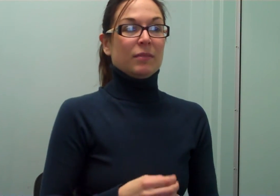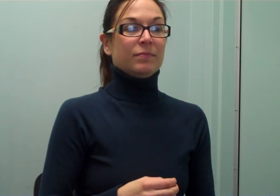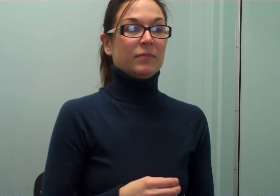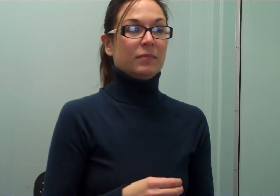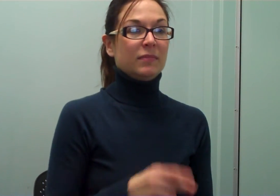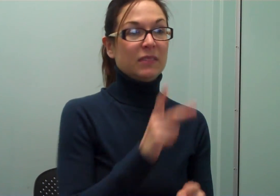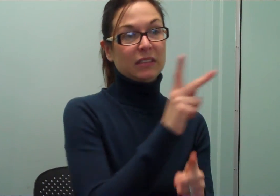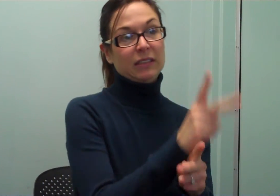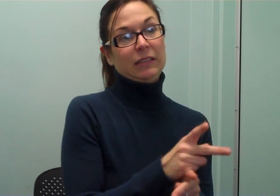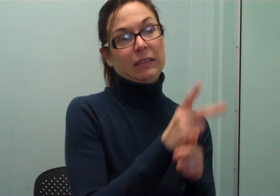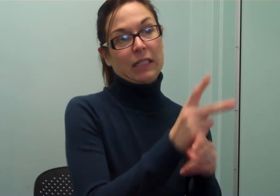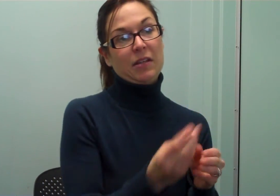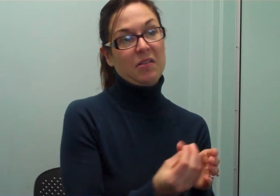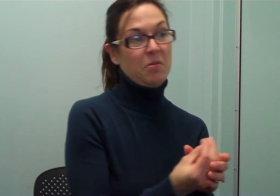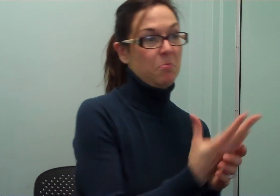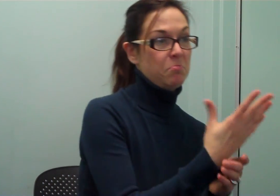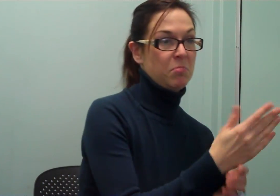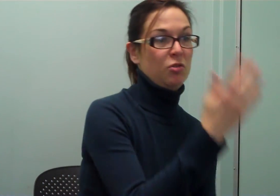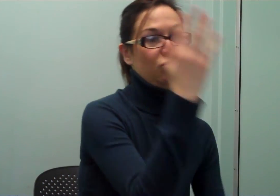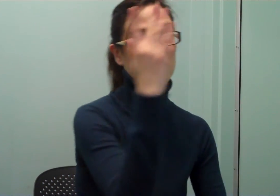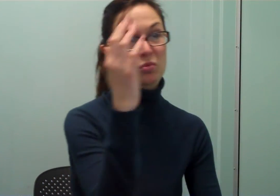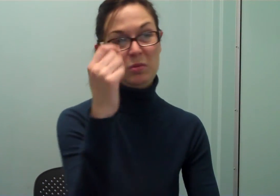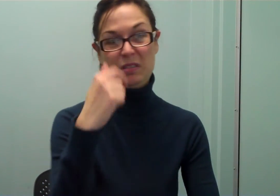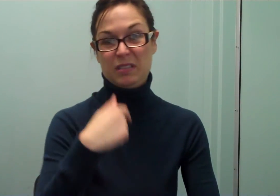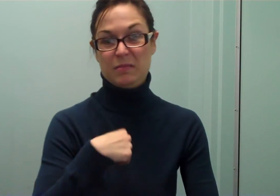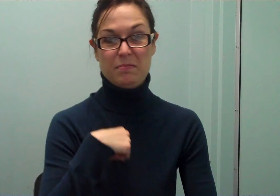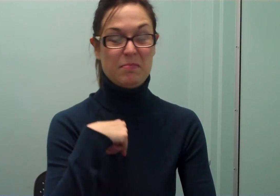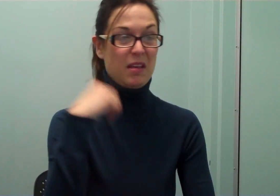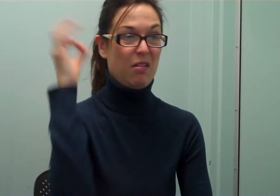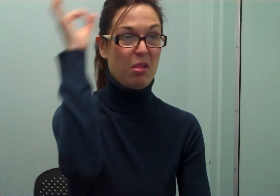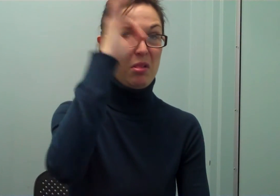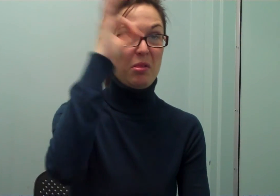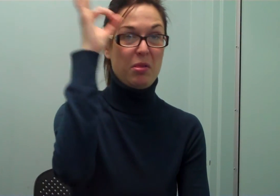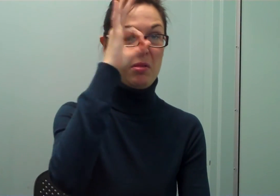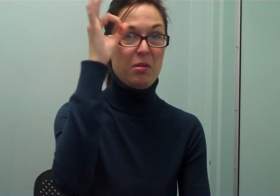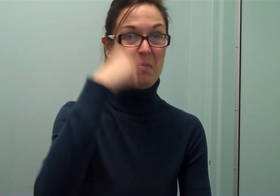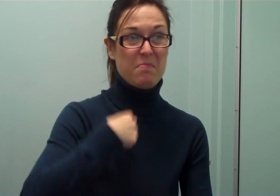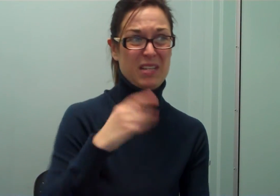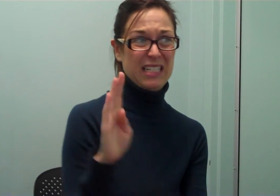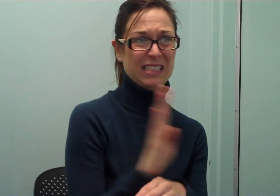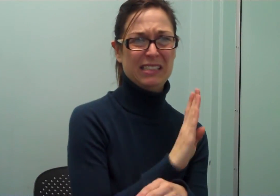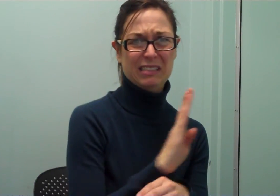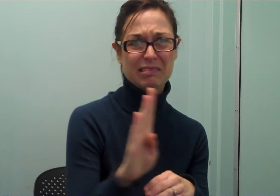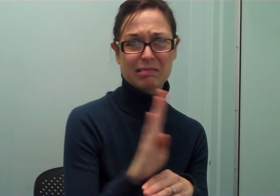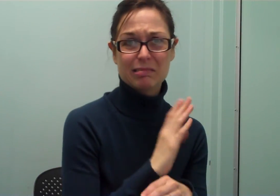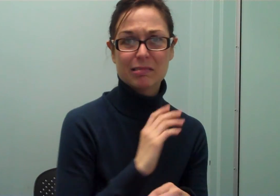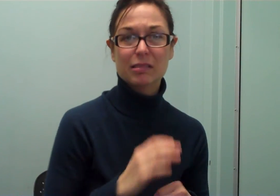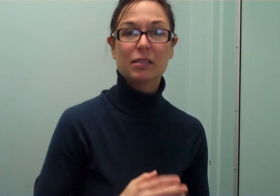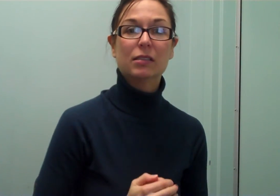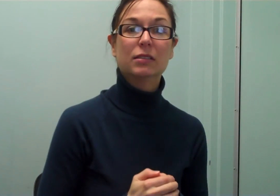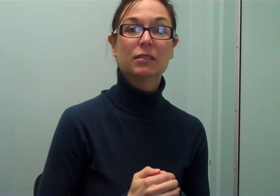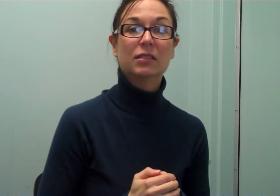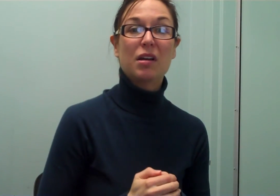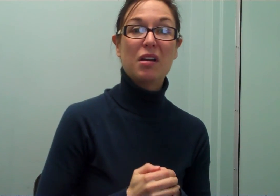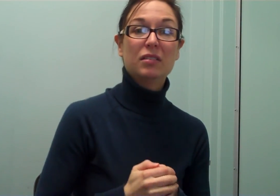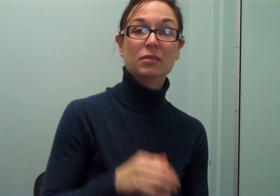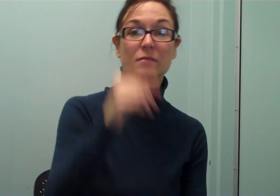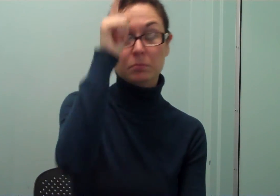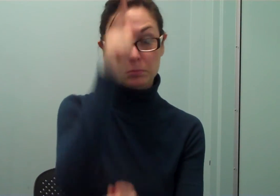and lawn maintenance. I have brothers that and a father that used to do